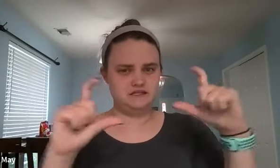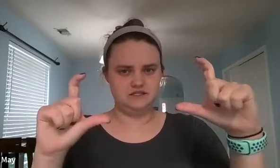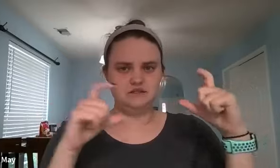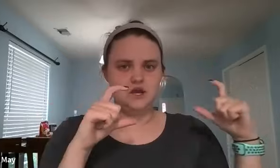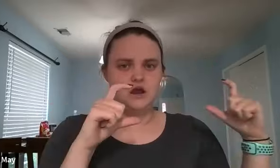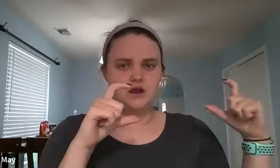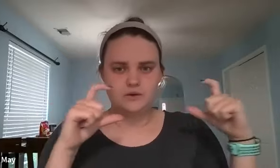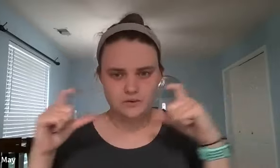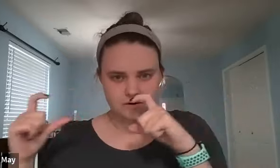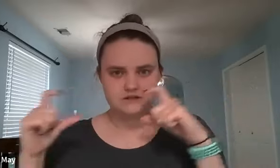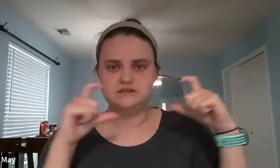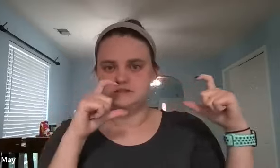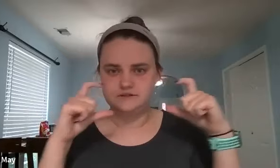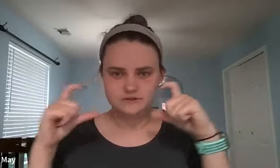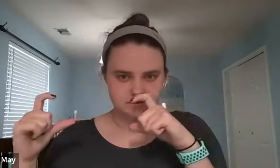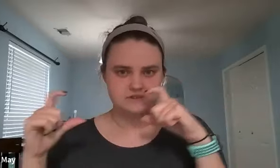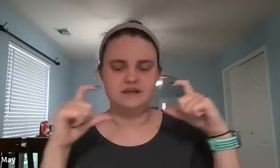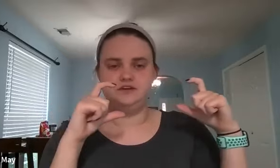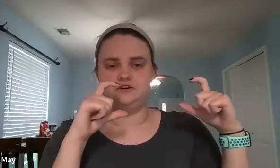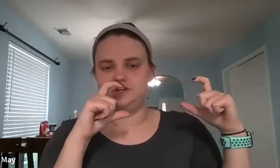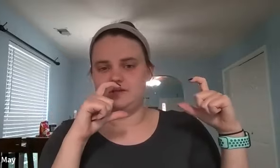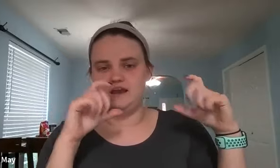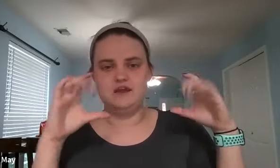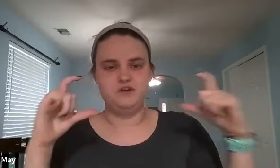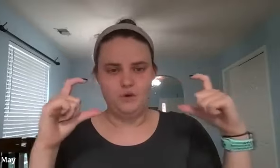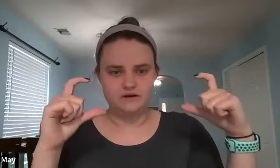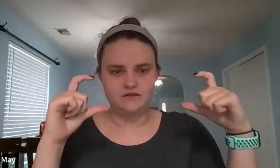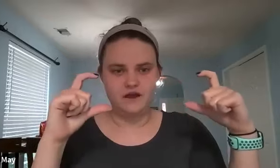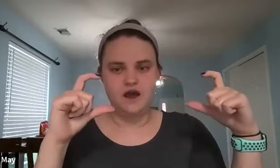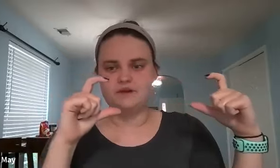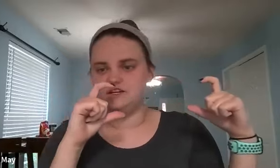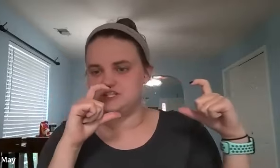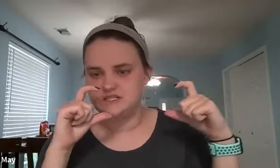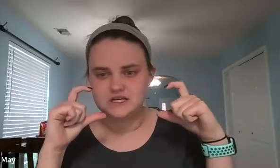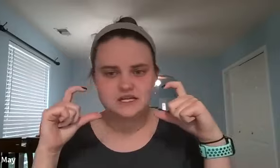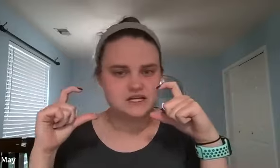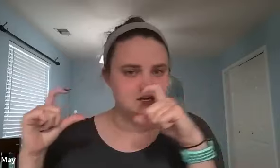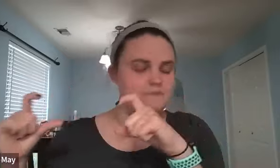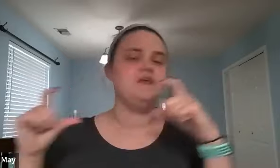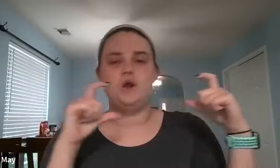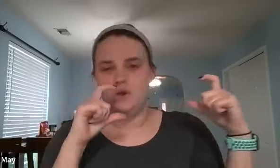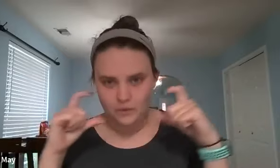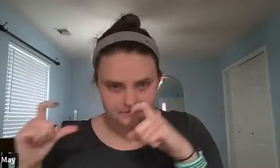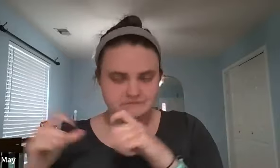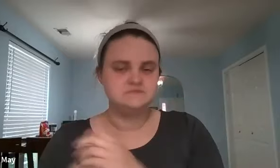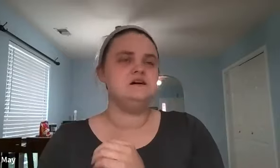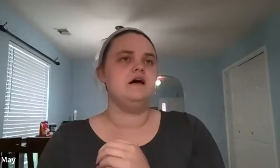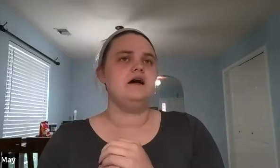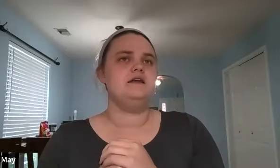is corn. Like like how you have a corn on the cob and you're just corn. Another